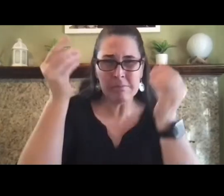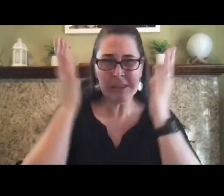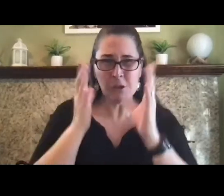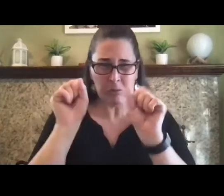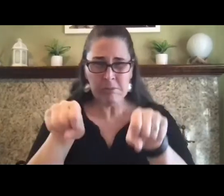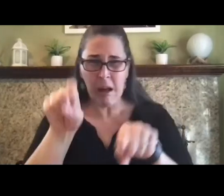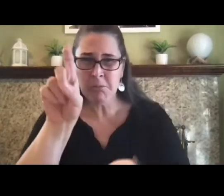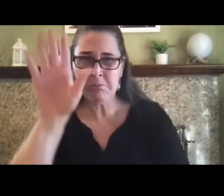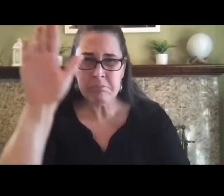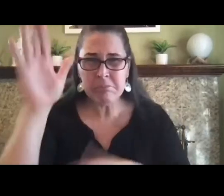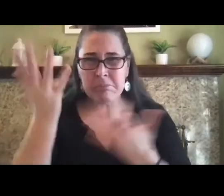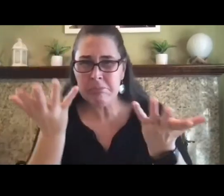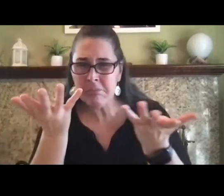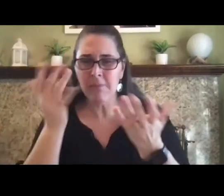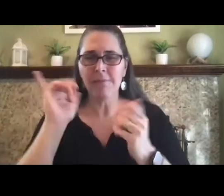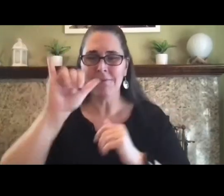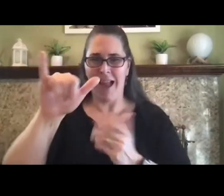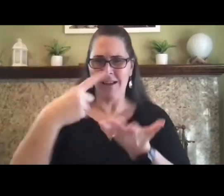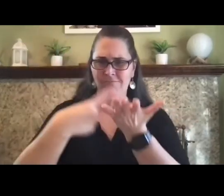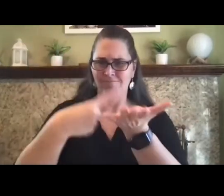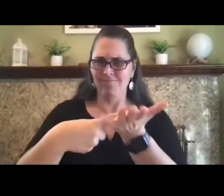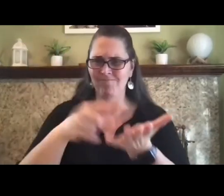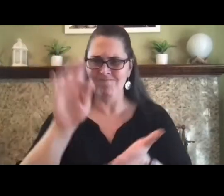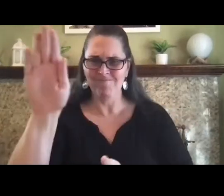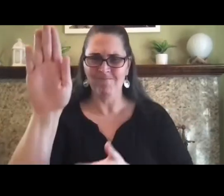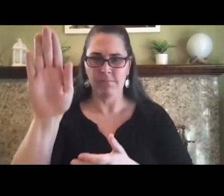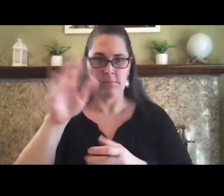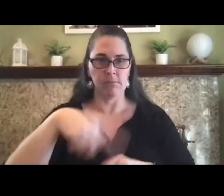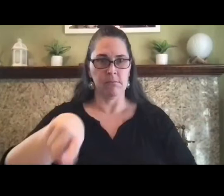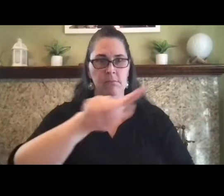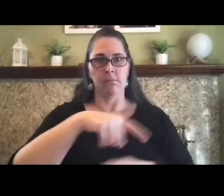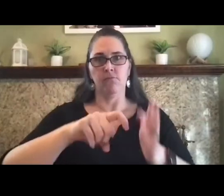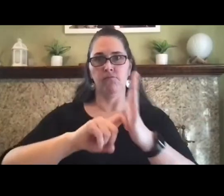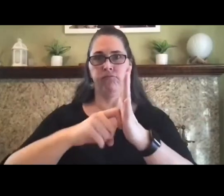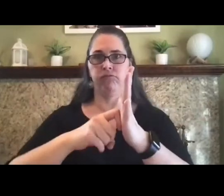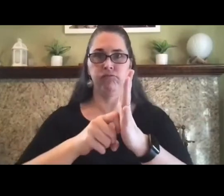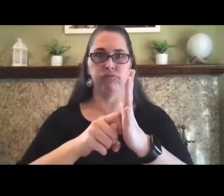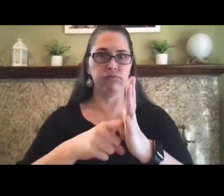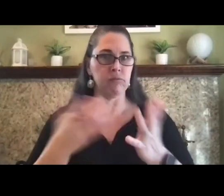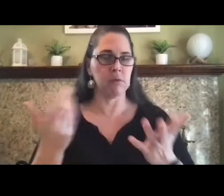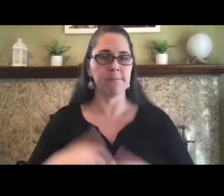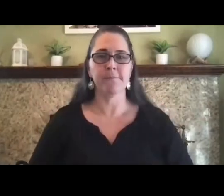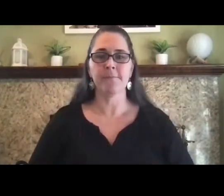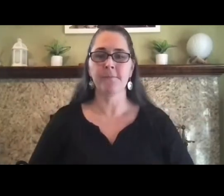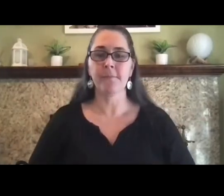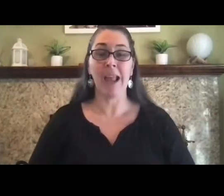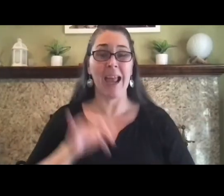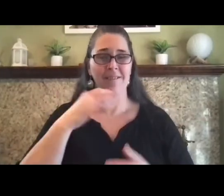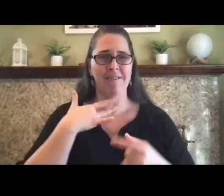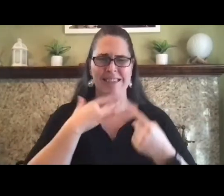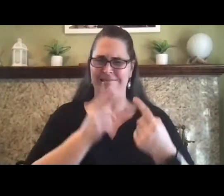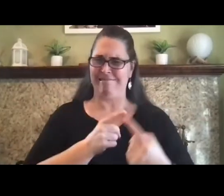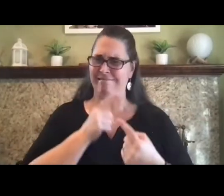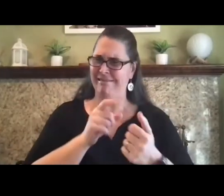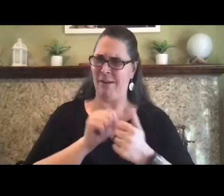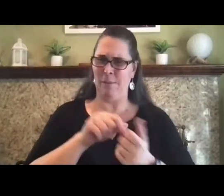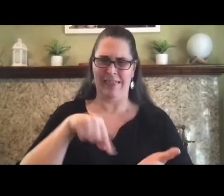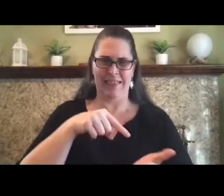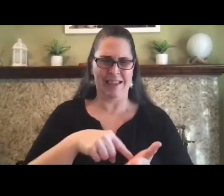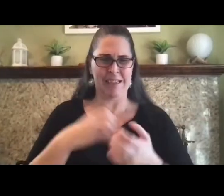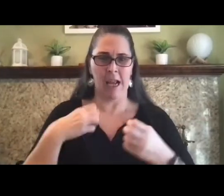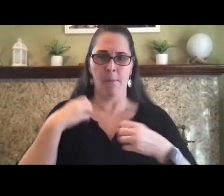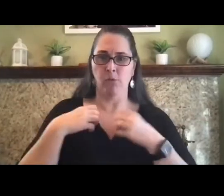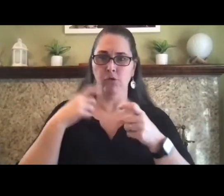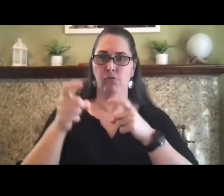or overwhelmed or not understanding, so asking for additional support from the teacher. So, being assertive and raising your hand is